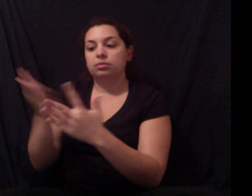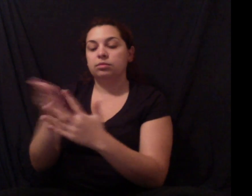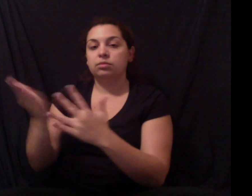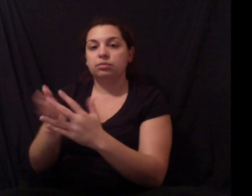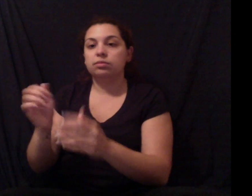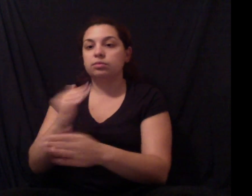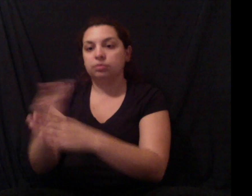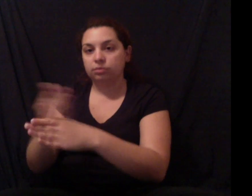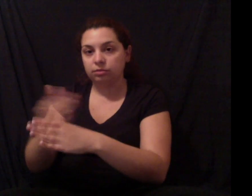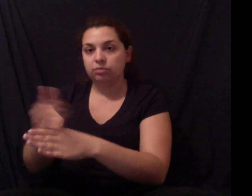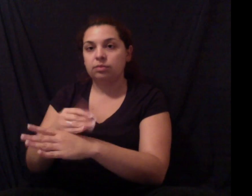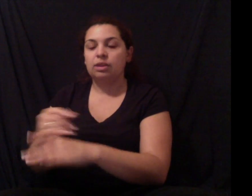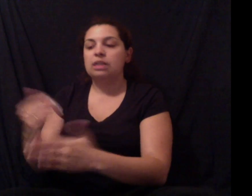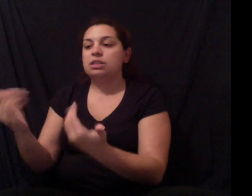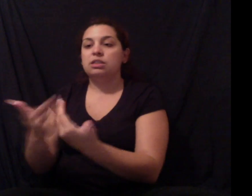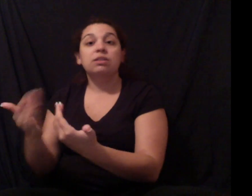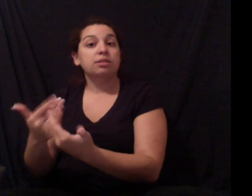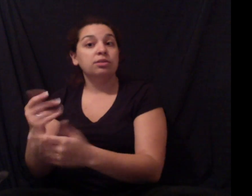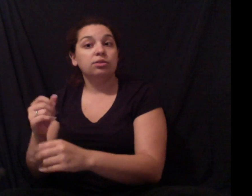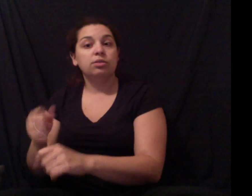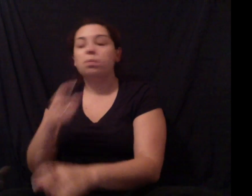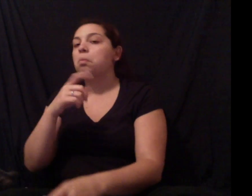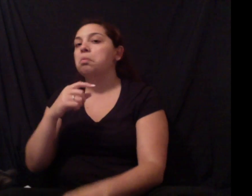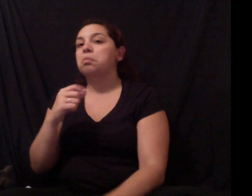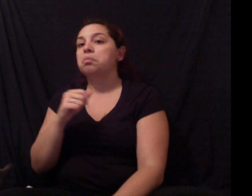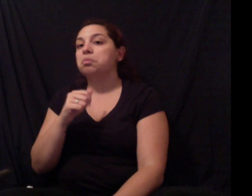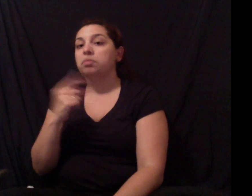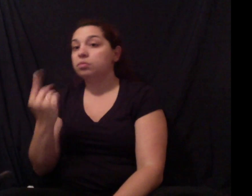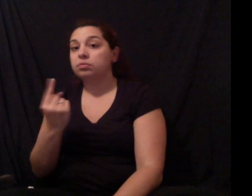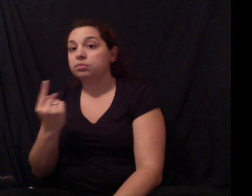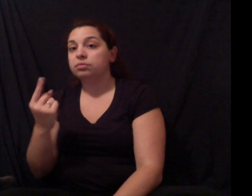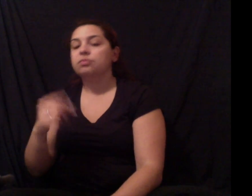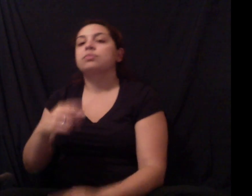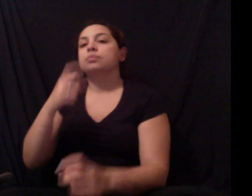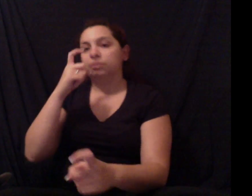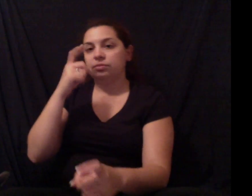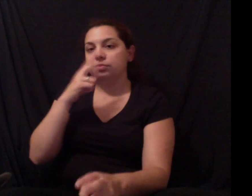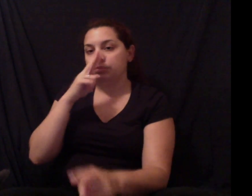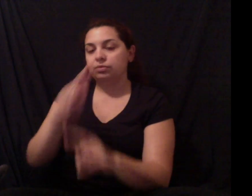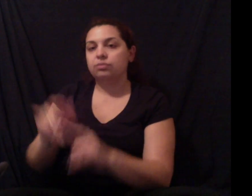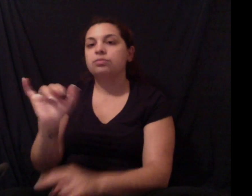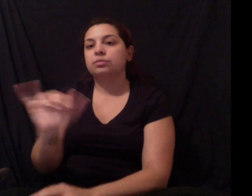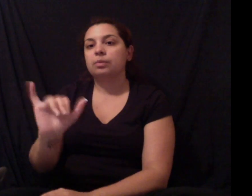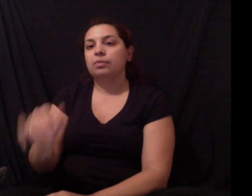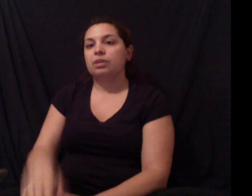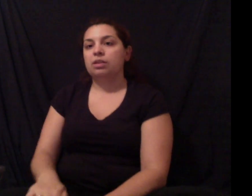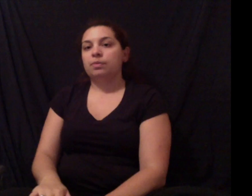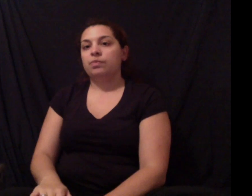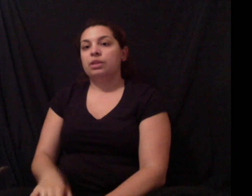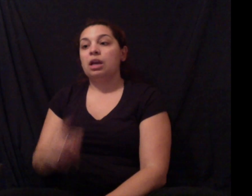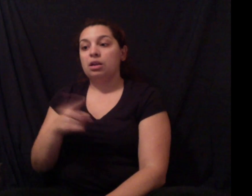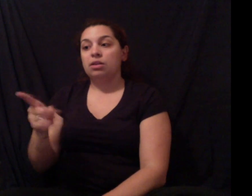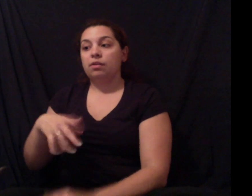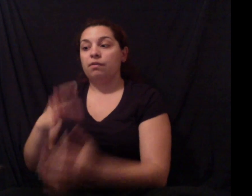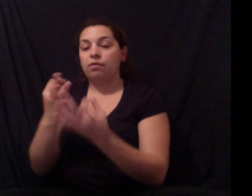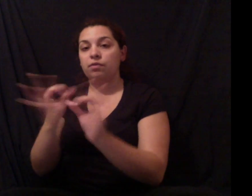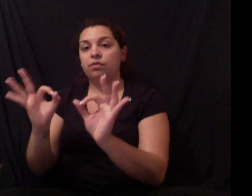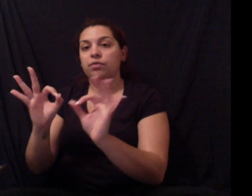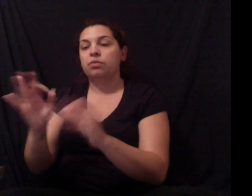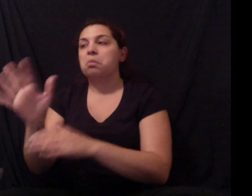platform not just easy to use, but actually kind of fun. One of the best parts about the platform, though, is that it is free for up to 10 people. So you can just